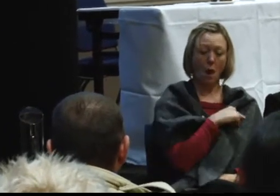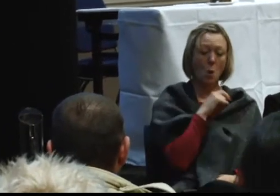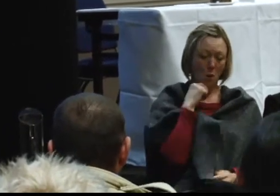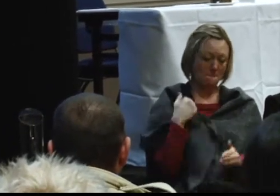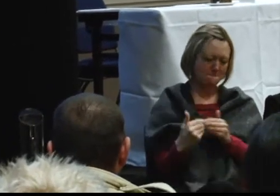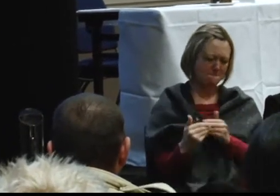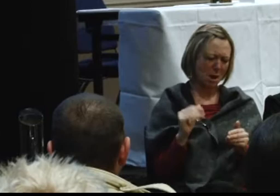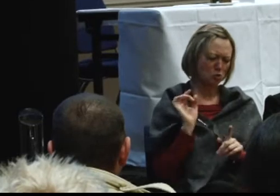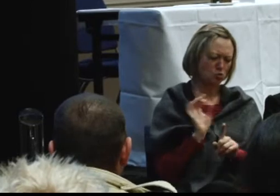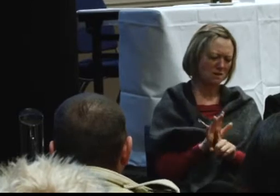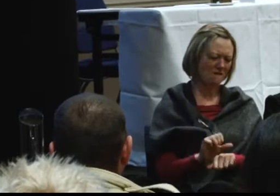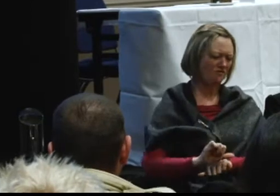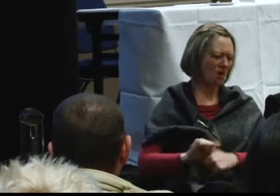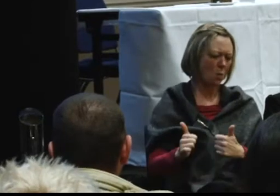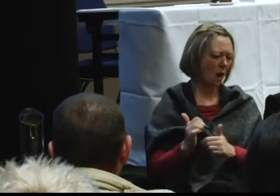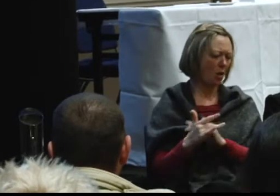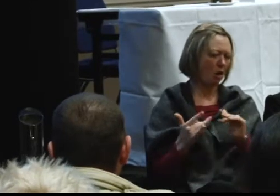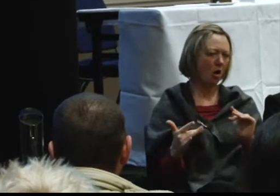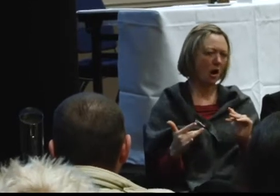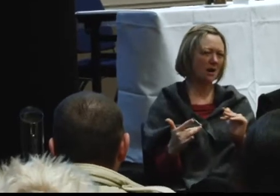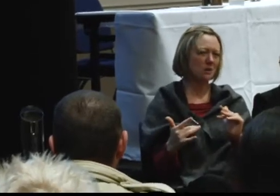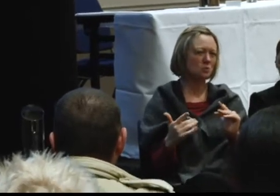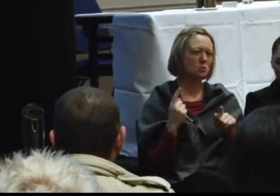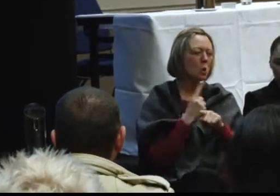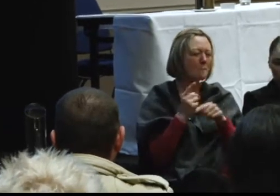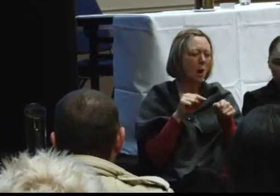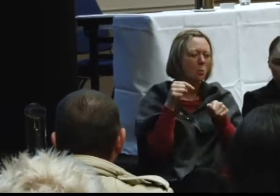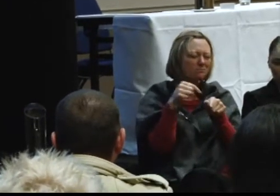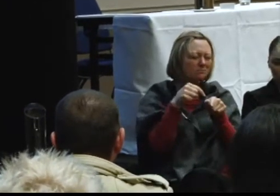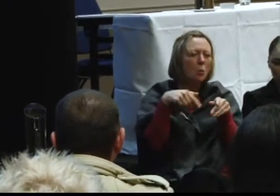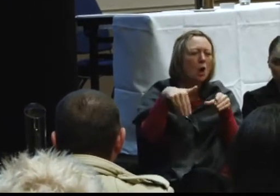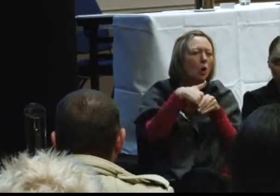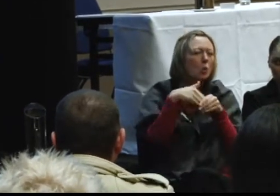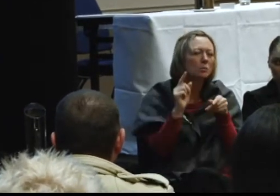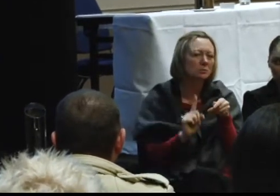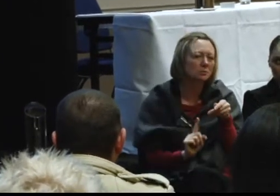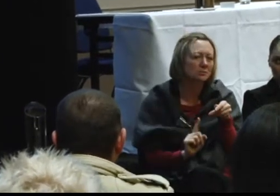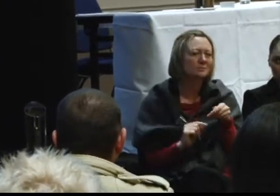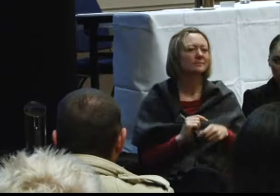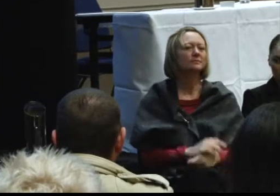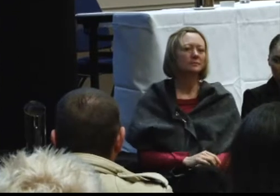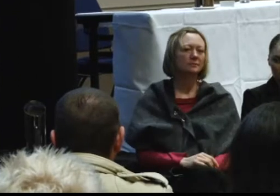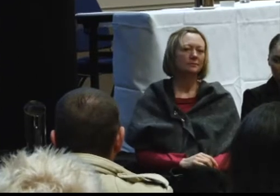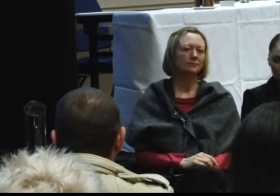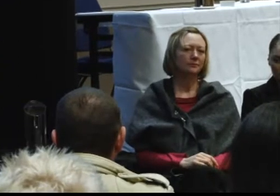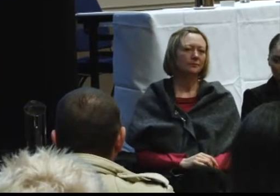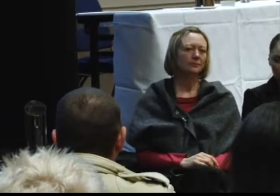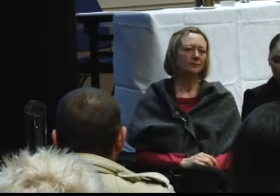really, really well online. So we talked about what managing ourselves really well online looked like. And